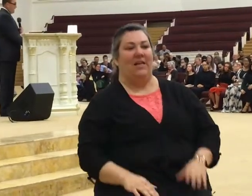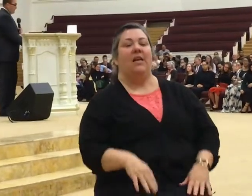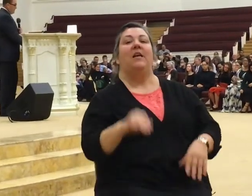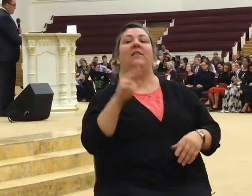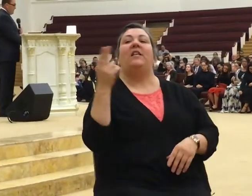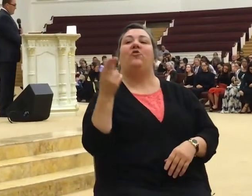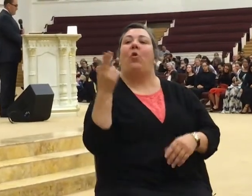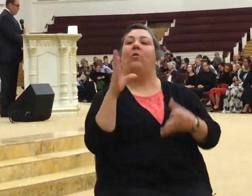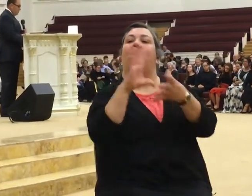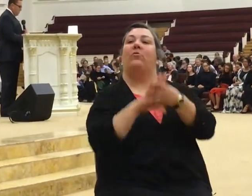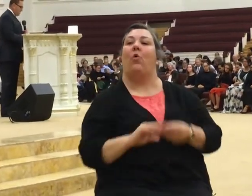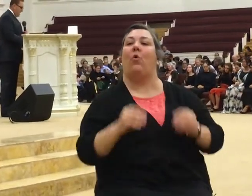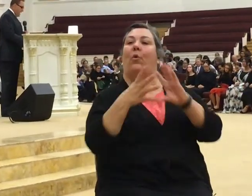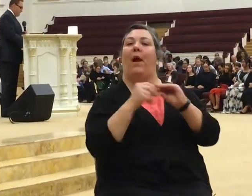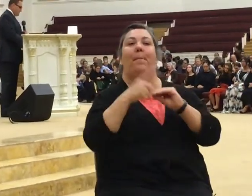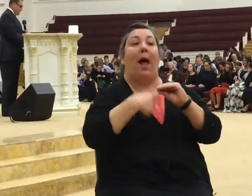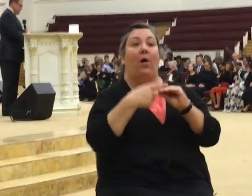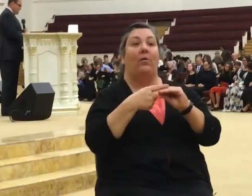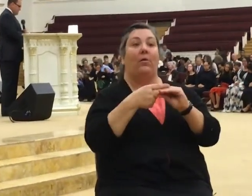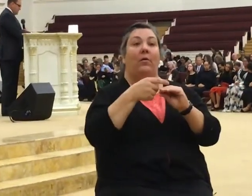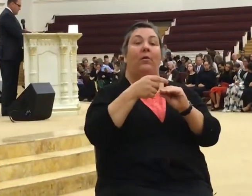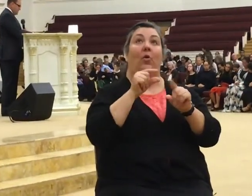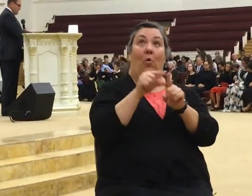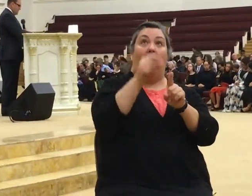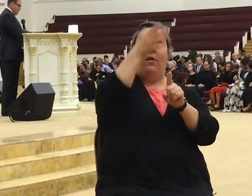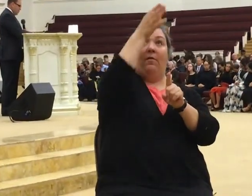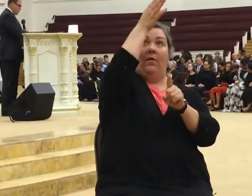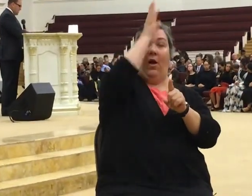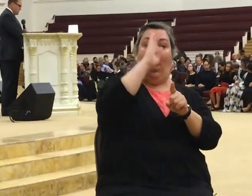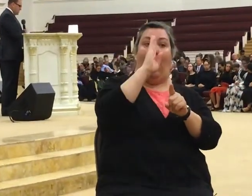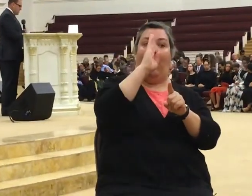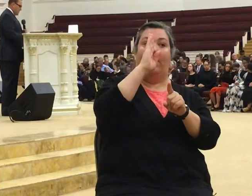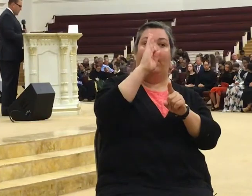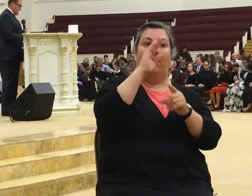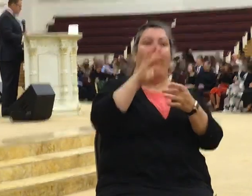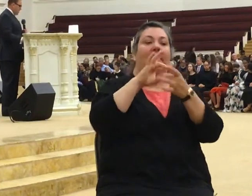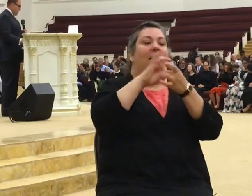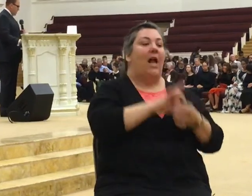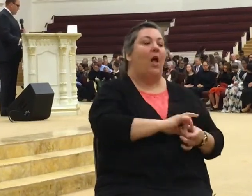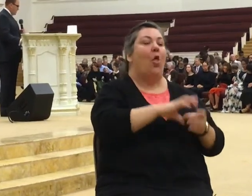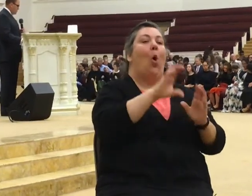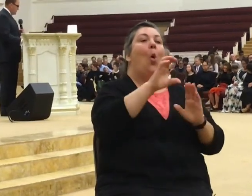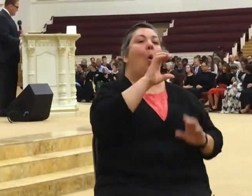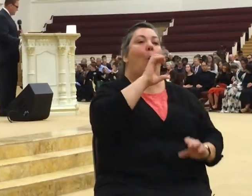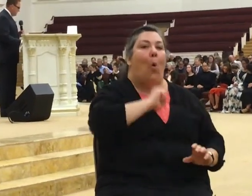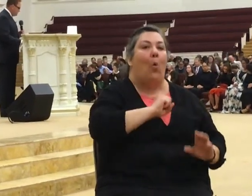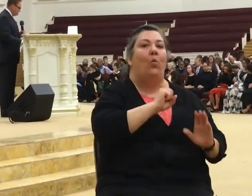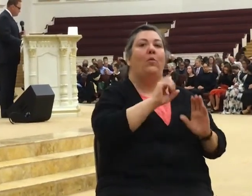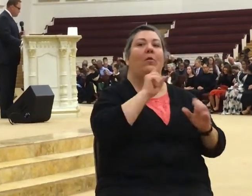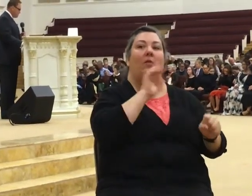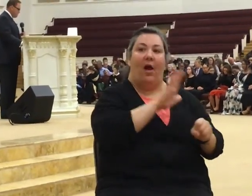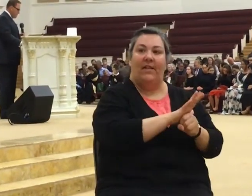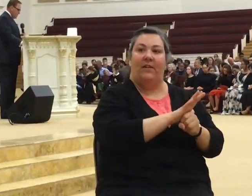narrative of the Word of God, of the Old Covenant, or as we call it, the Old